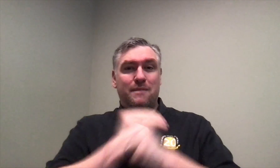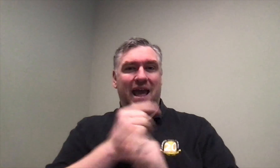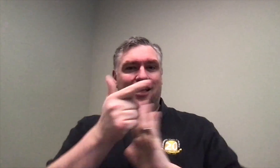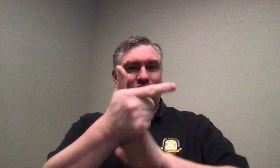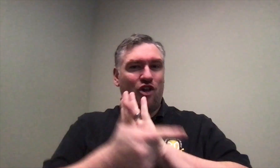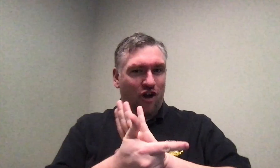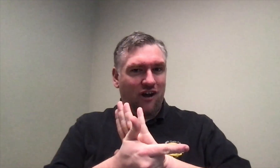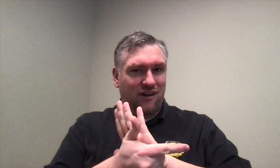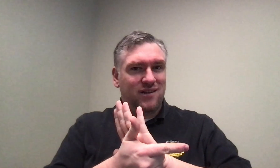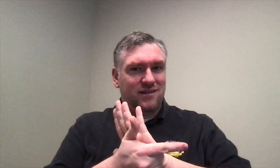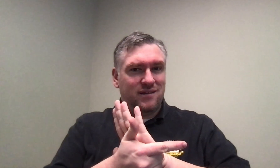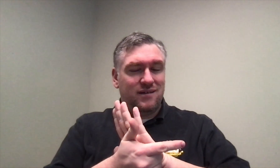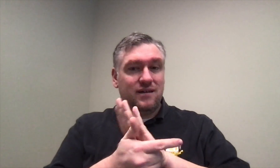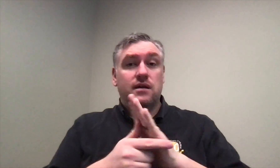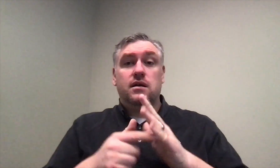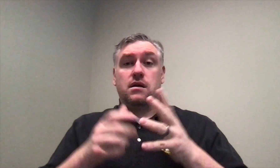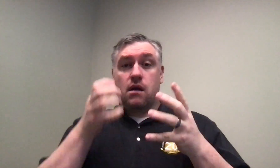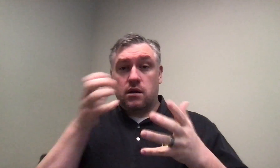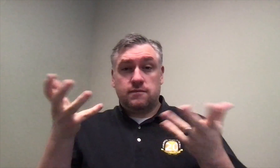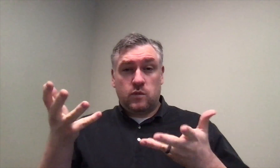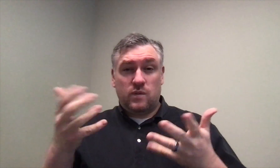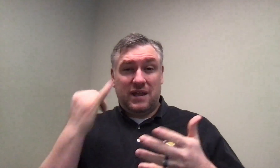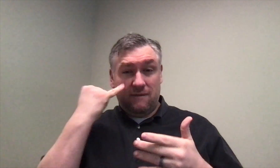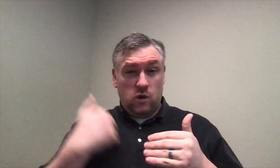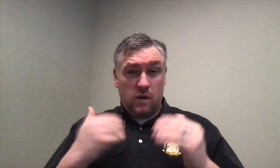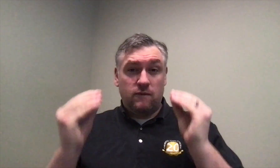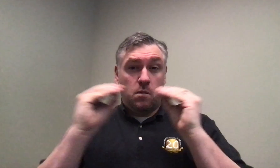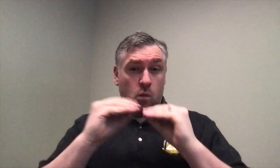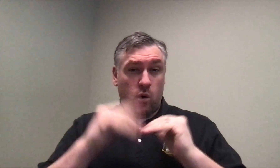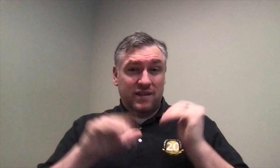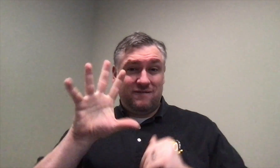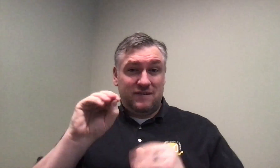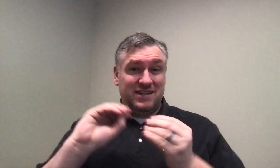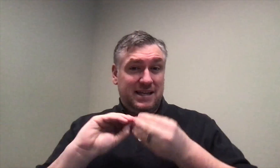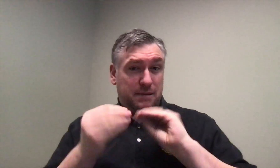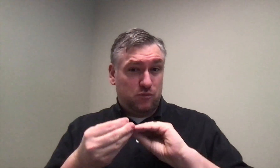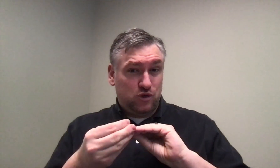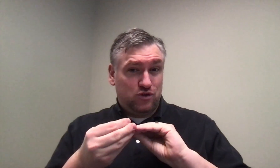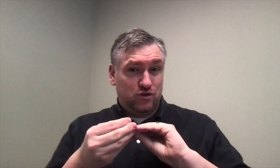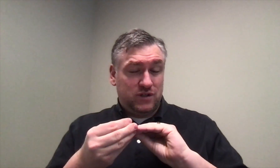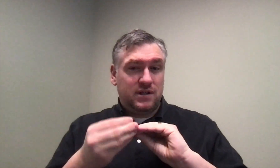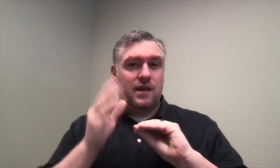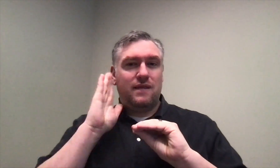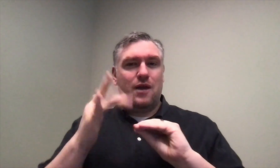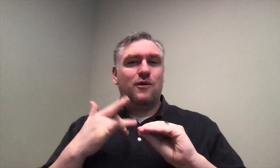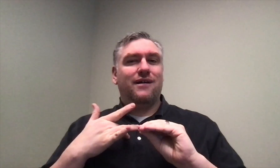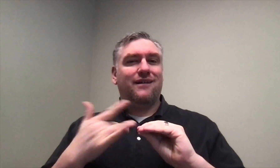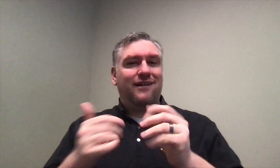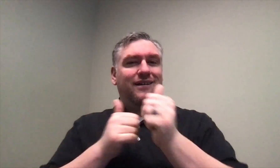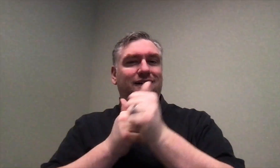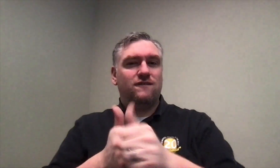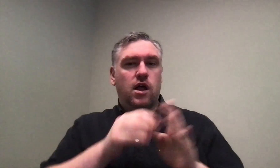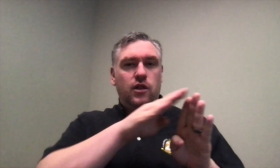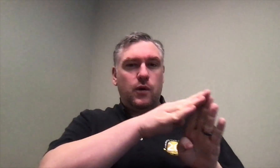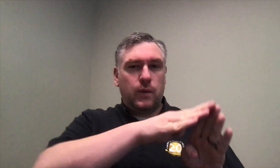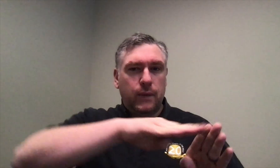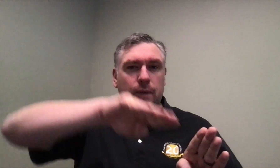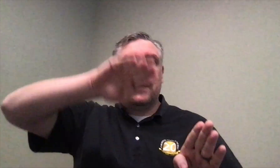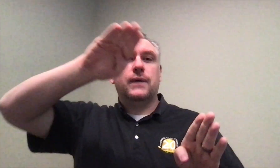it's based on what? Mathematical law. The concept is if you have more than 50 numbers, they will tend to follow